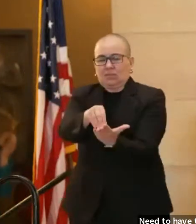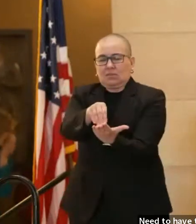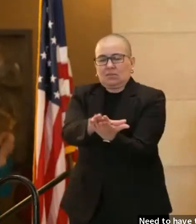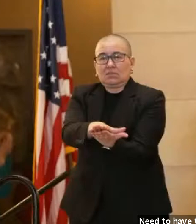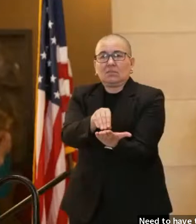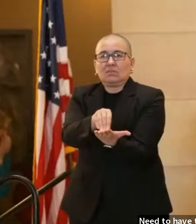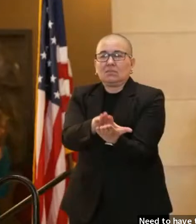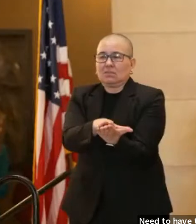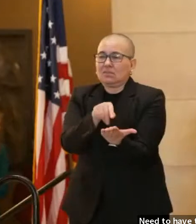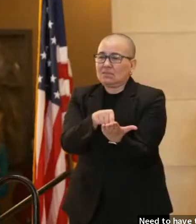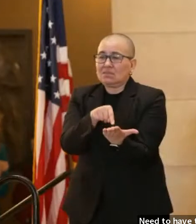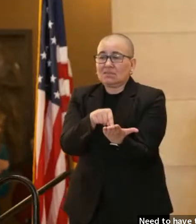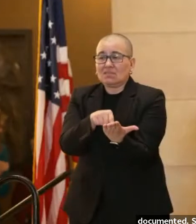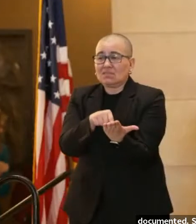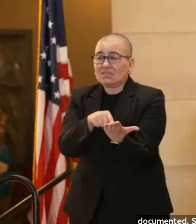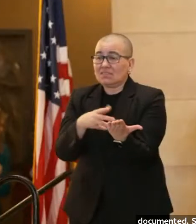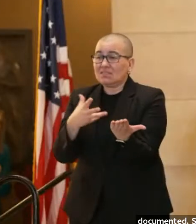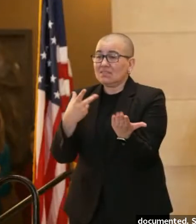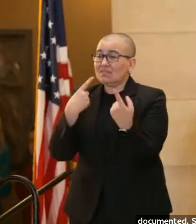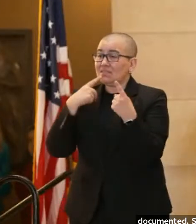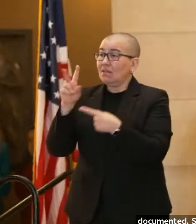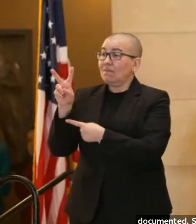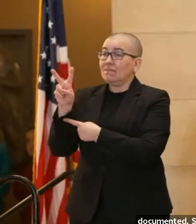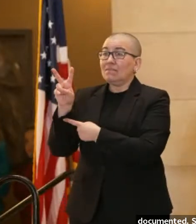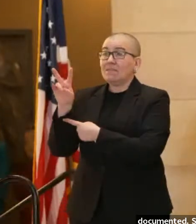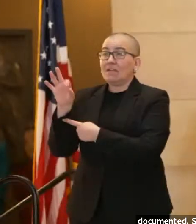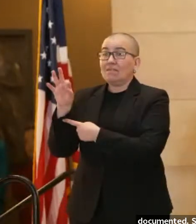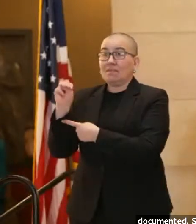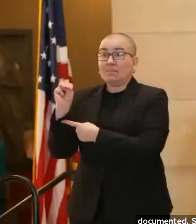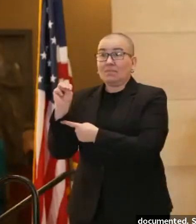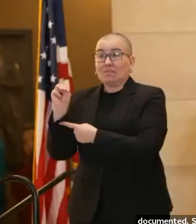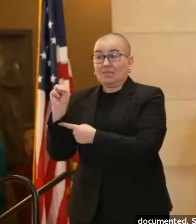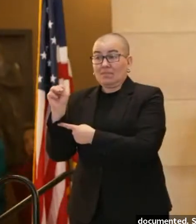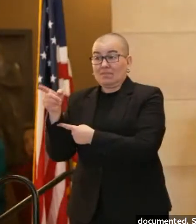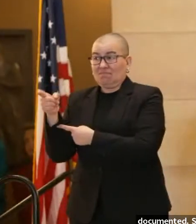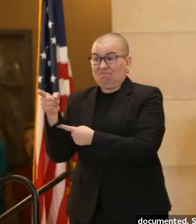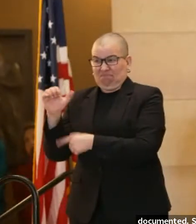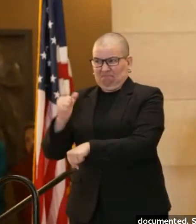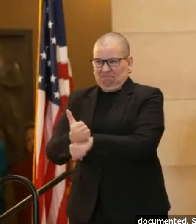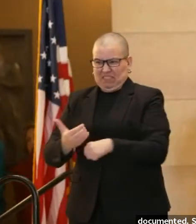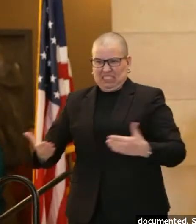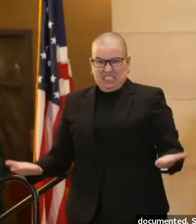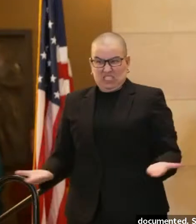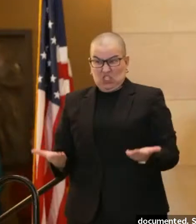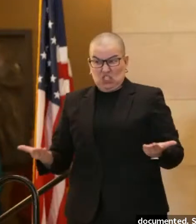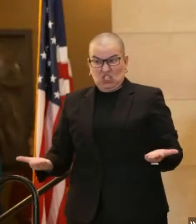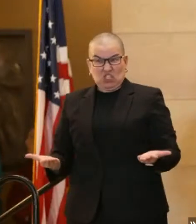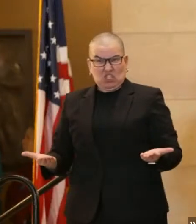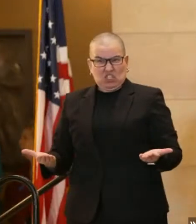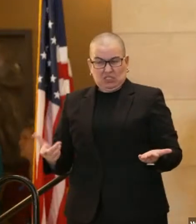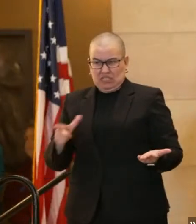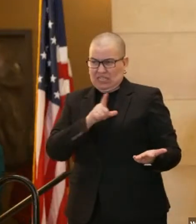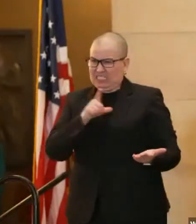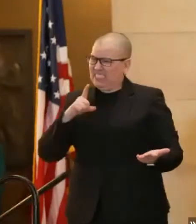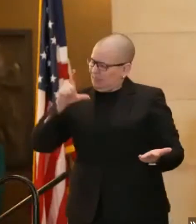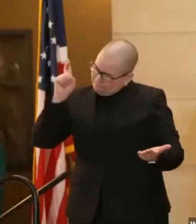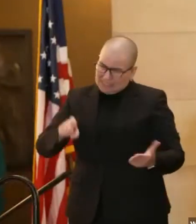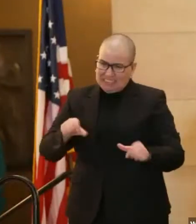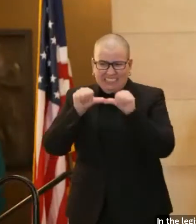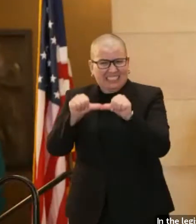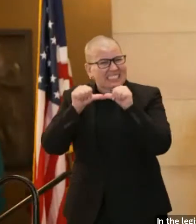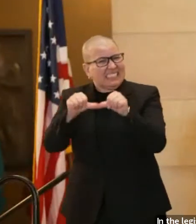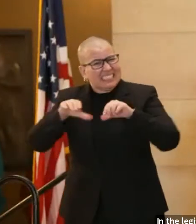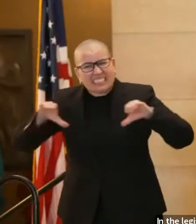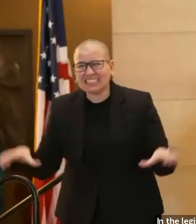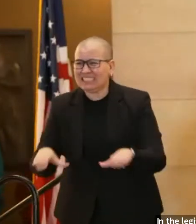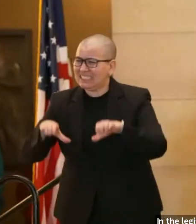violence-free Minnesota, we're set to do that here in the legislature. I will continue to work as hard as I can